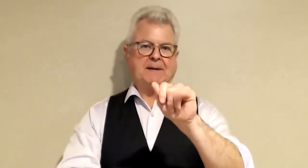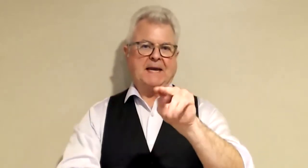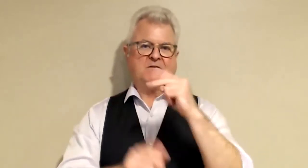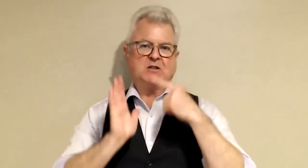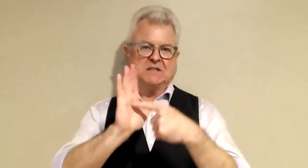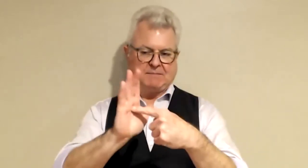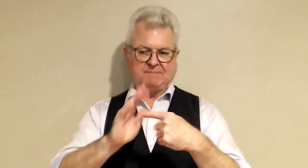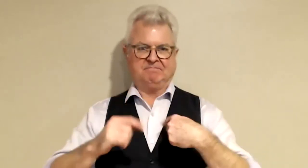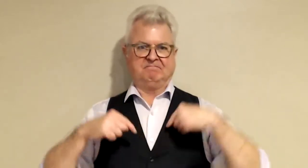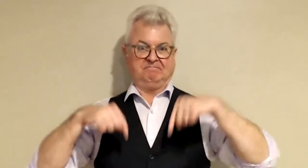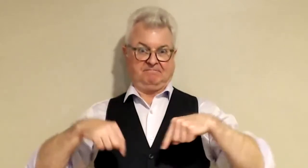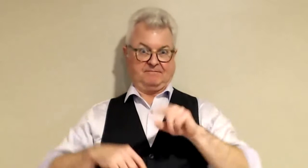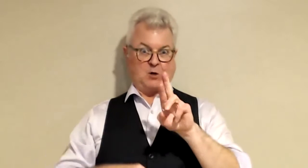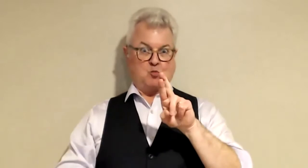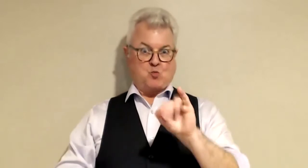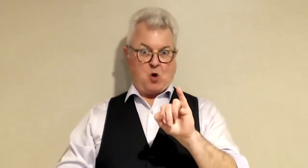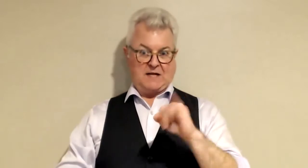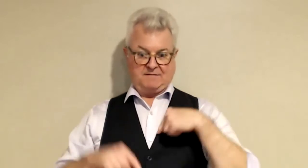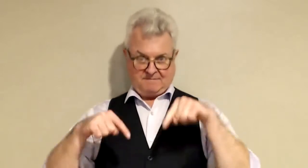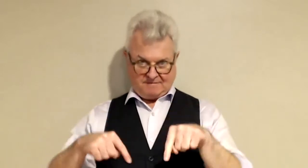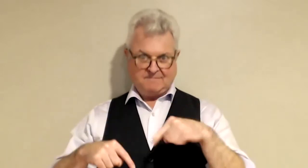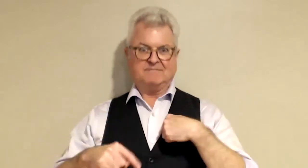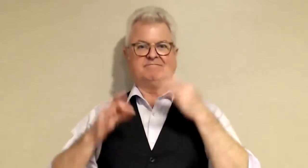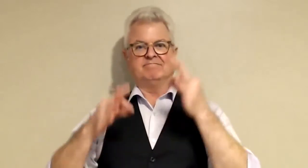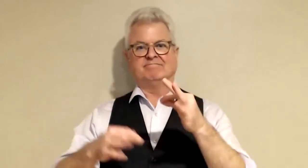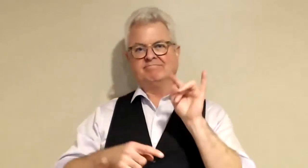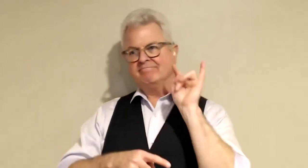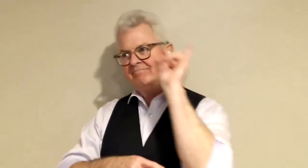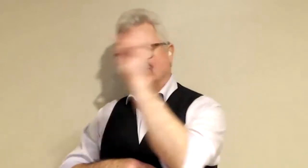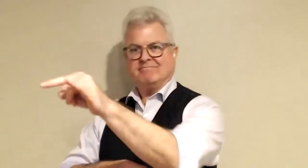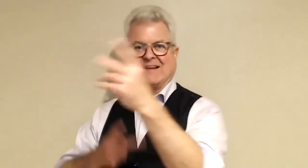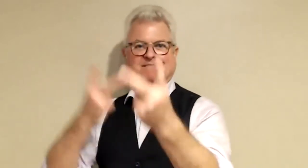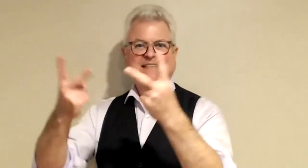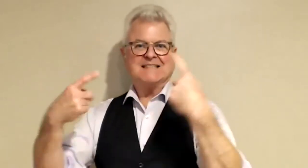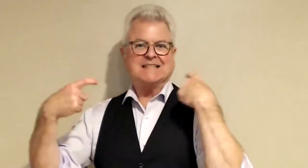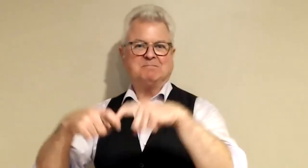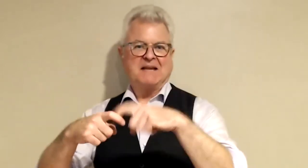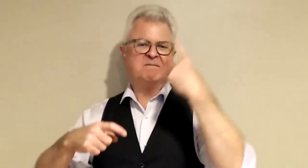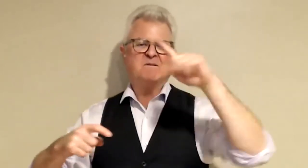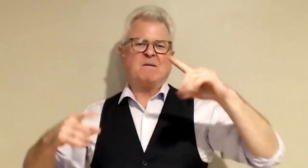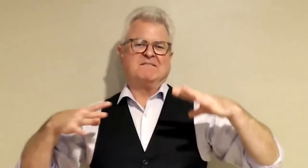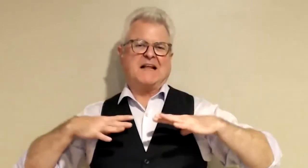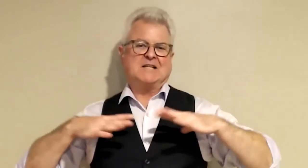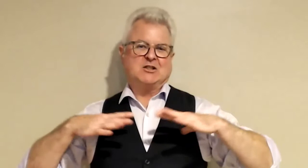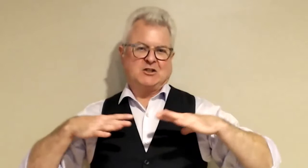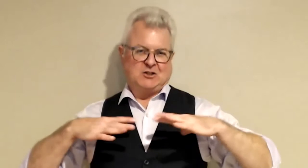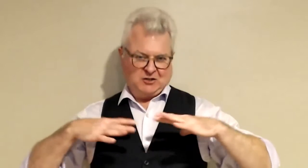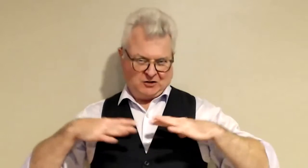Now, again, I would like to use Spain as an example. So if you live in Rhode Island and you decide to go to Spain for a